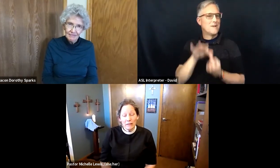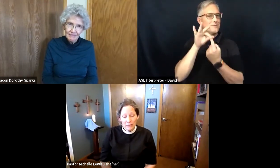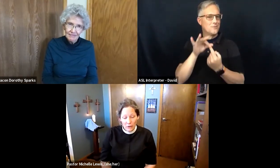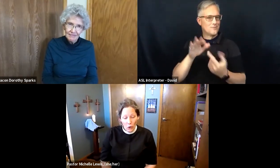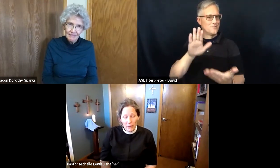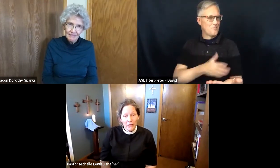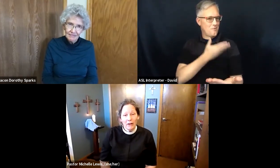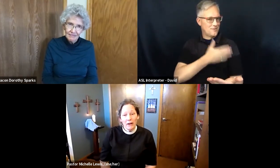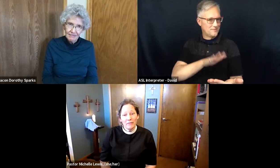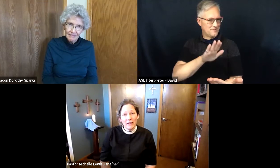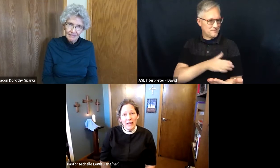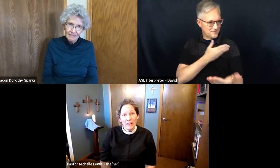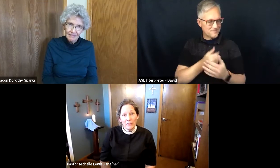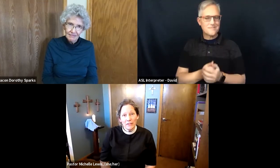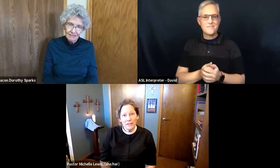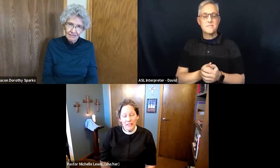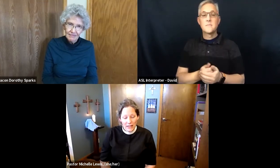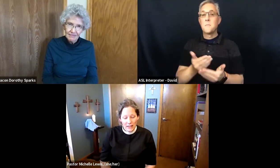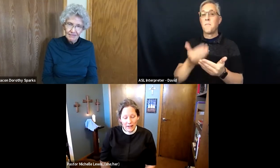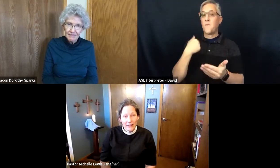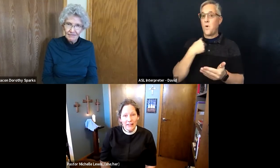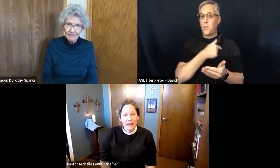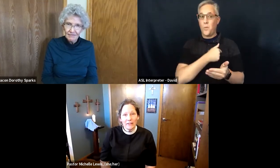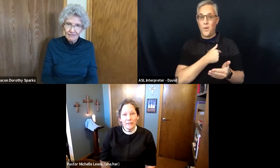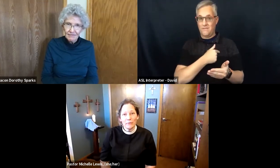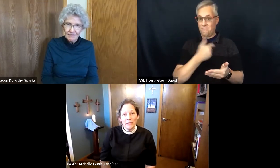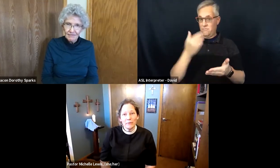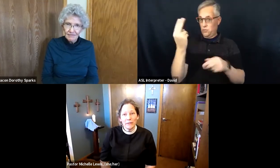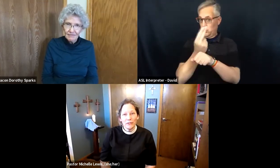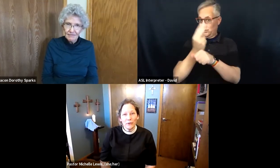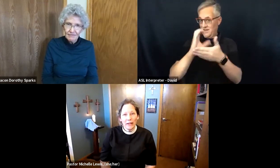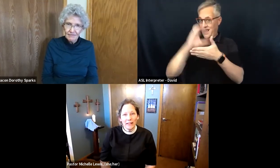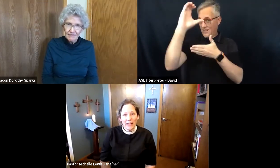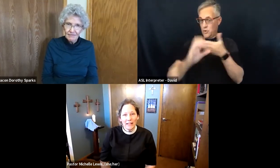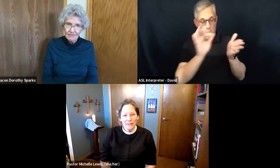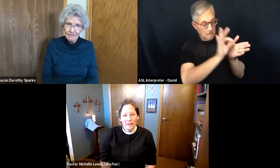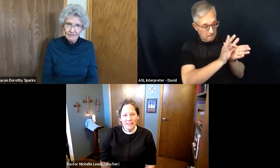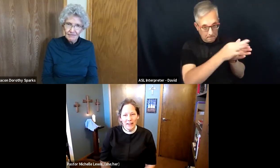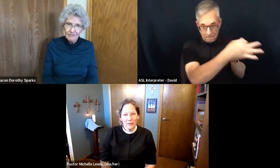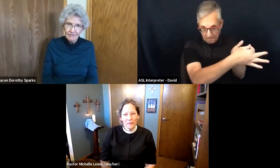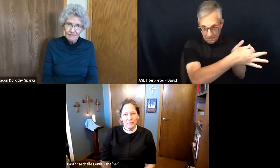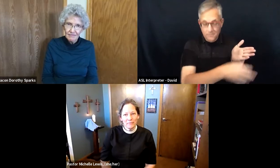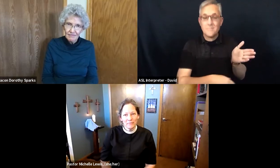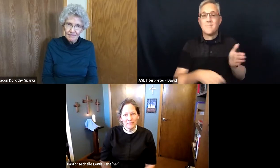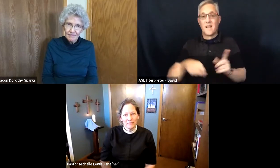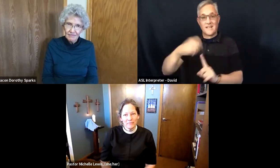we open our Advent calendars and light the candles, we will join in that song